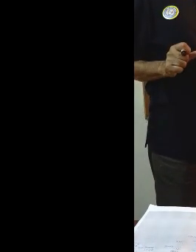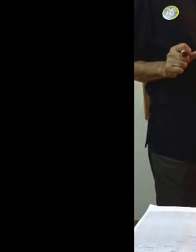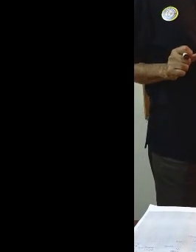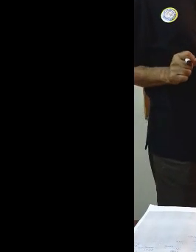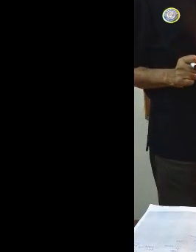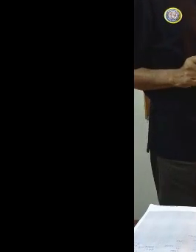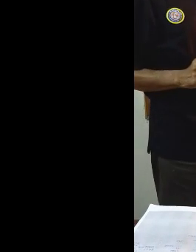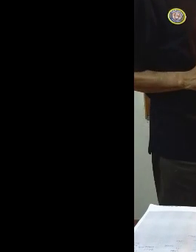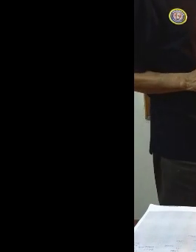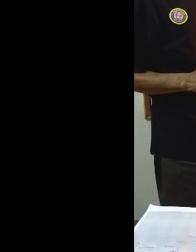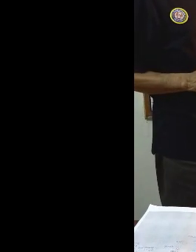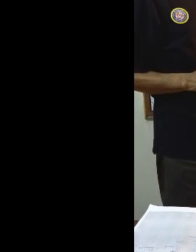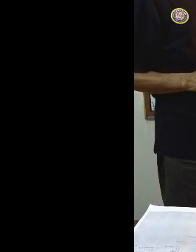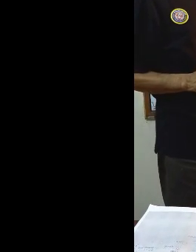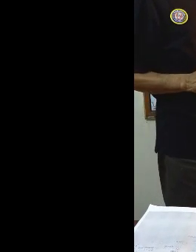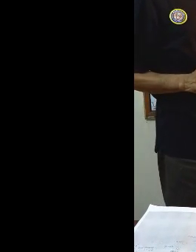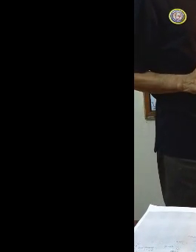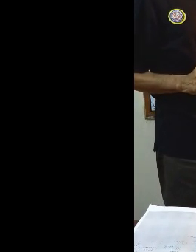AC